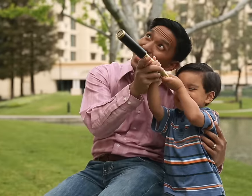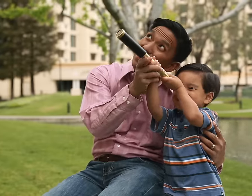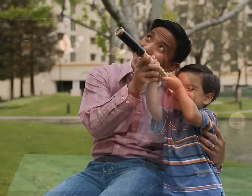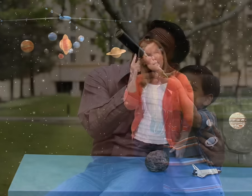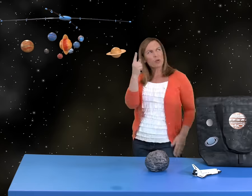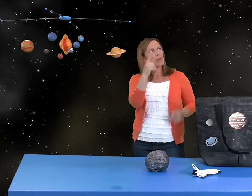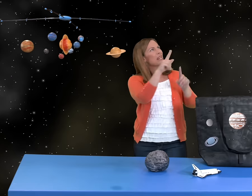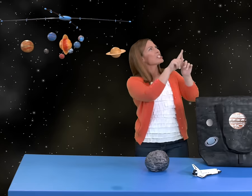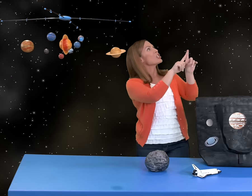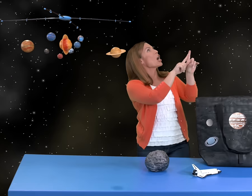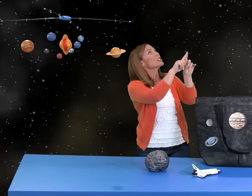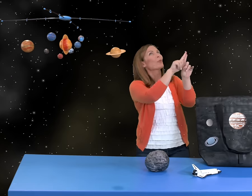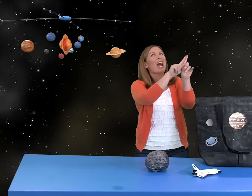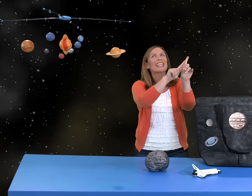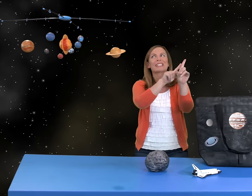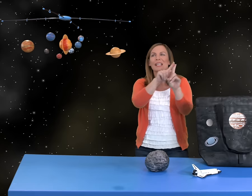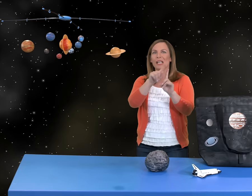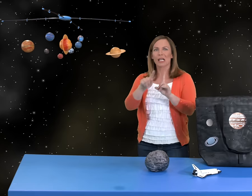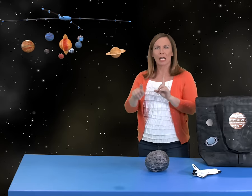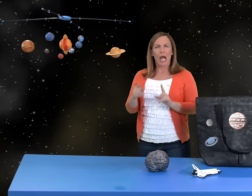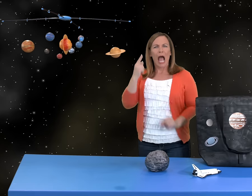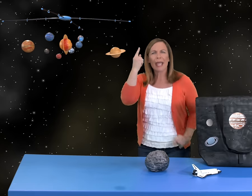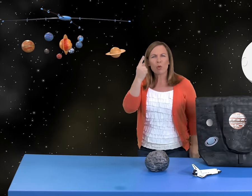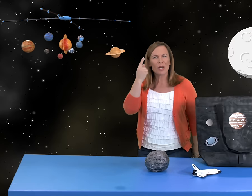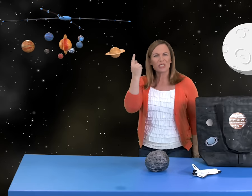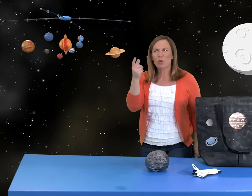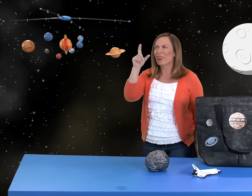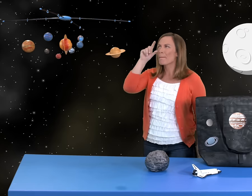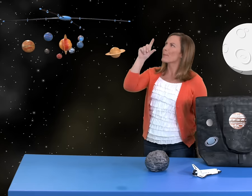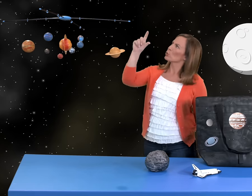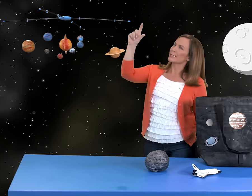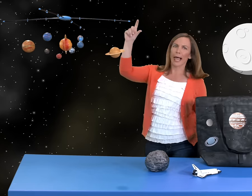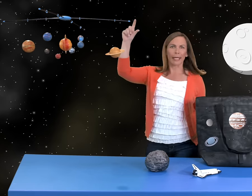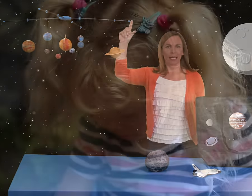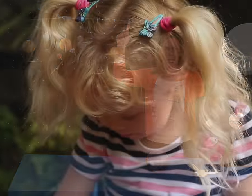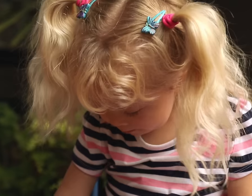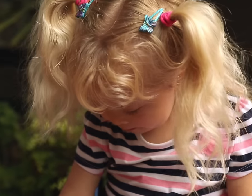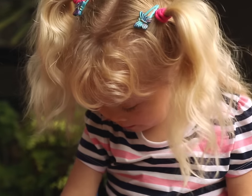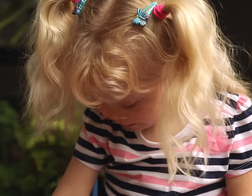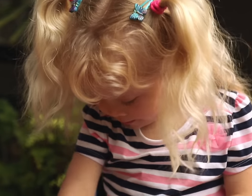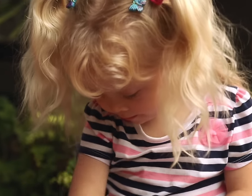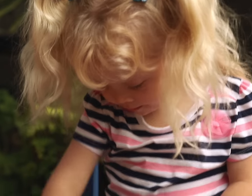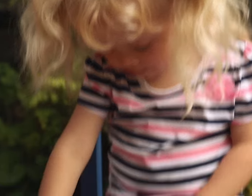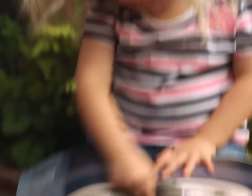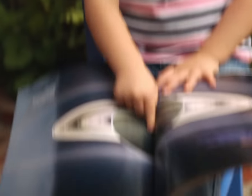I wonder what makes stars bright. What the moon's like. I'd love